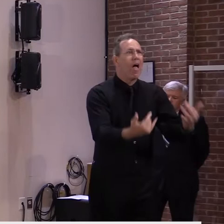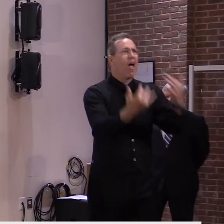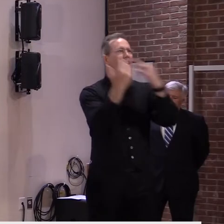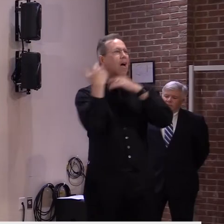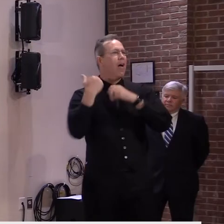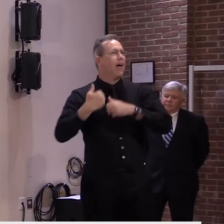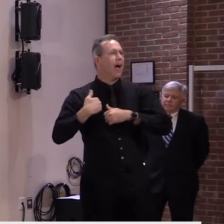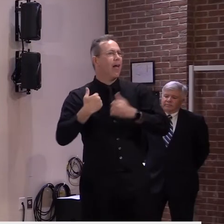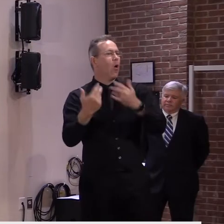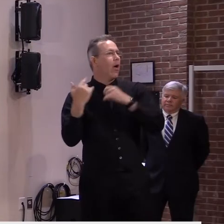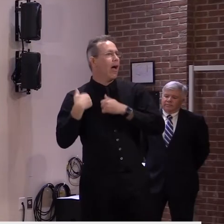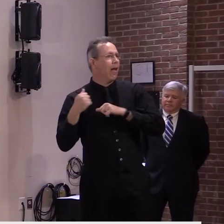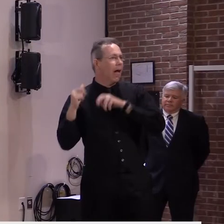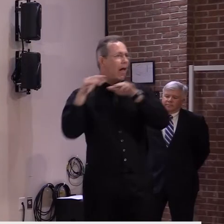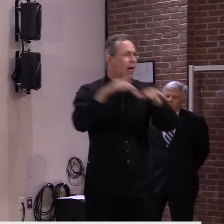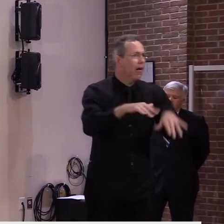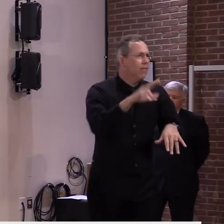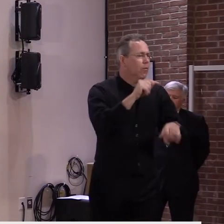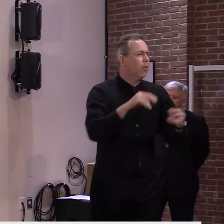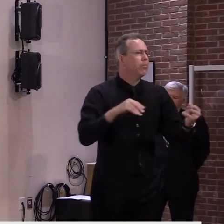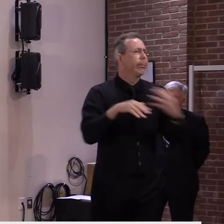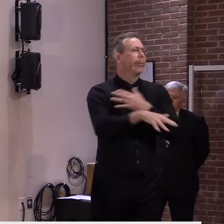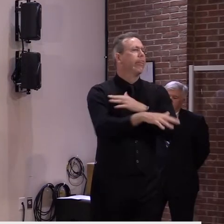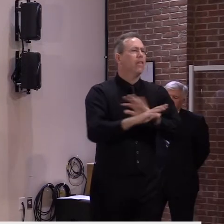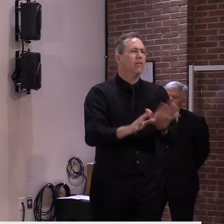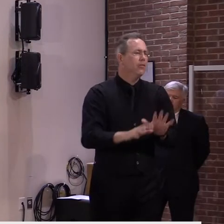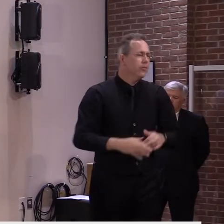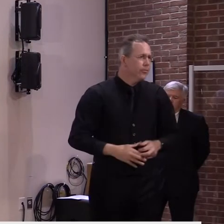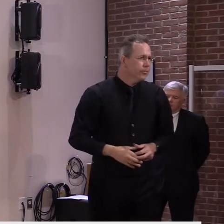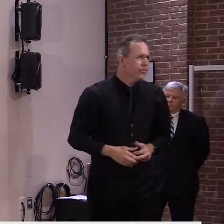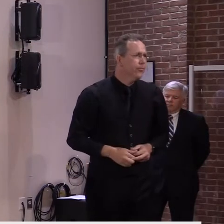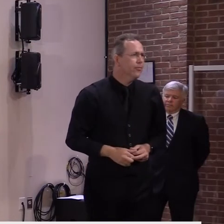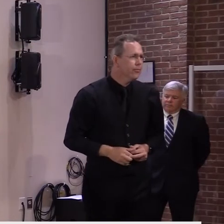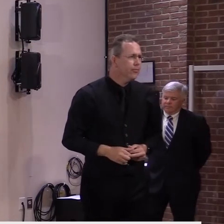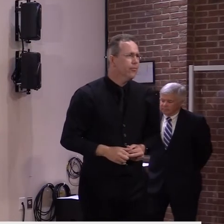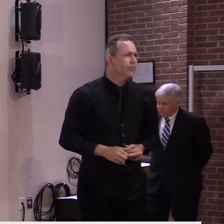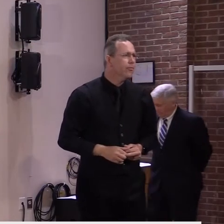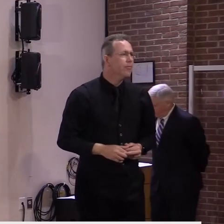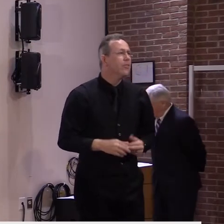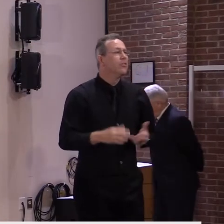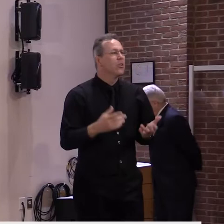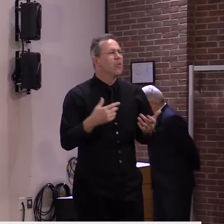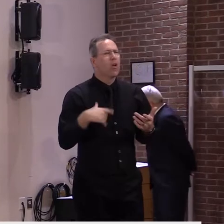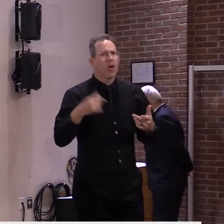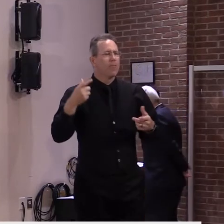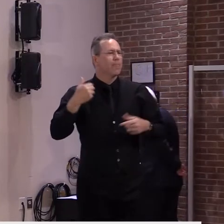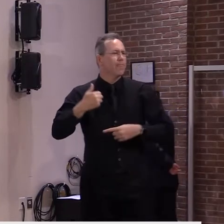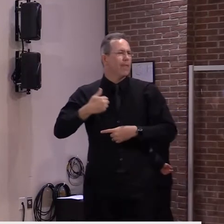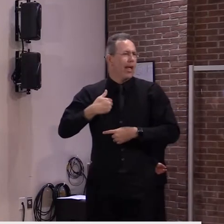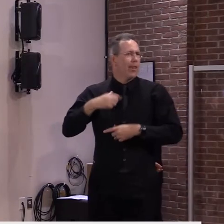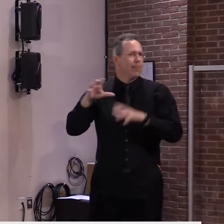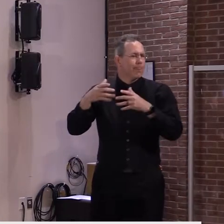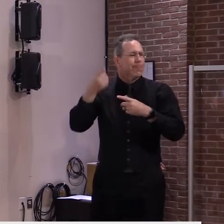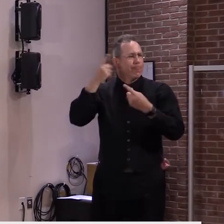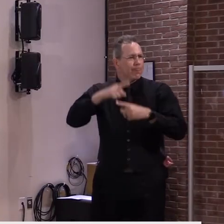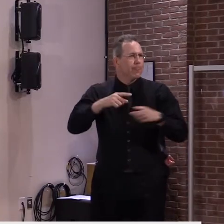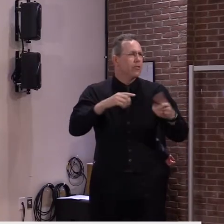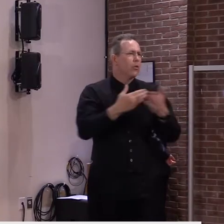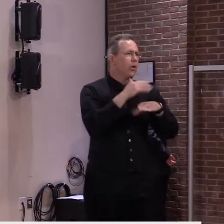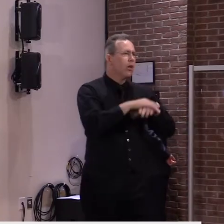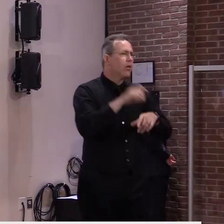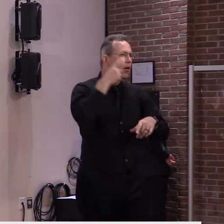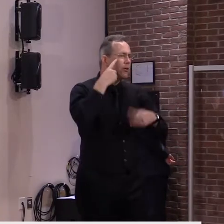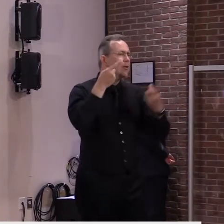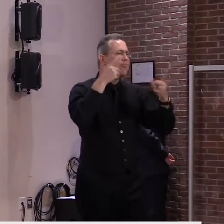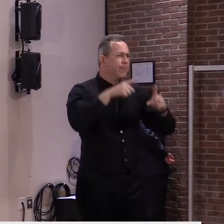So this is, I think we all have a common interest. We all wanna see the border open back up. But this won't be forced,